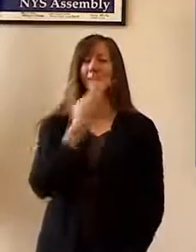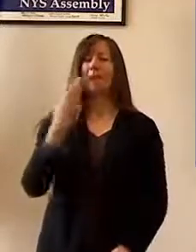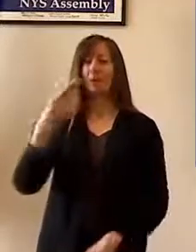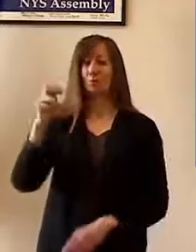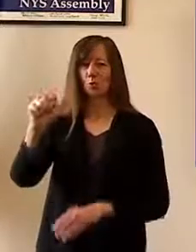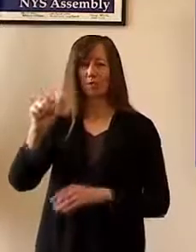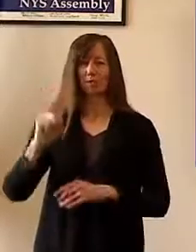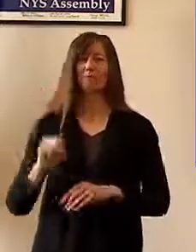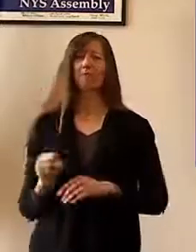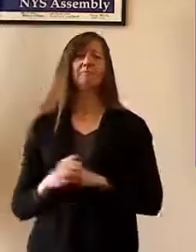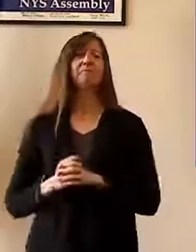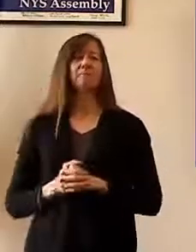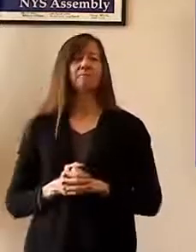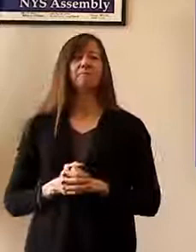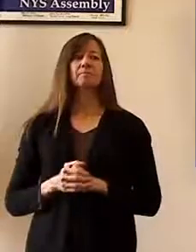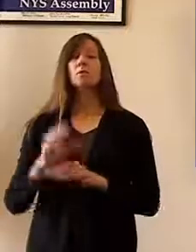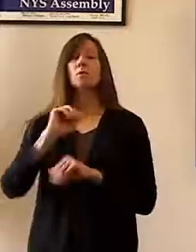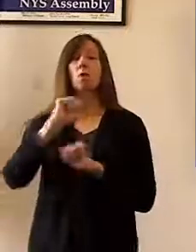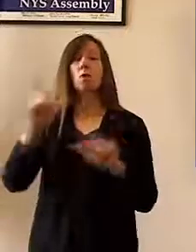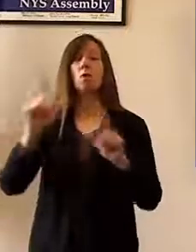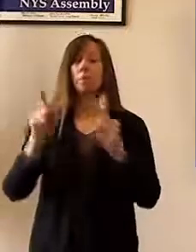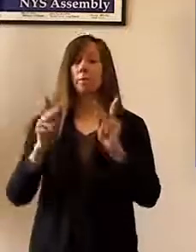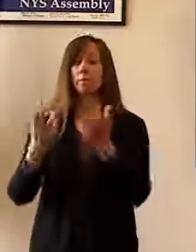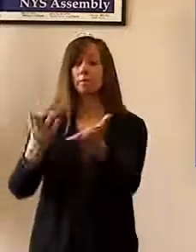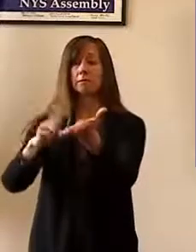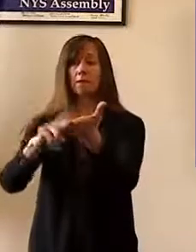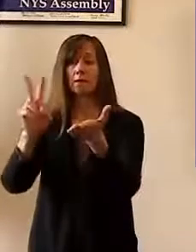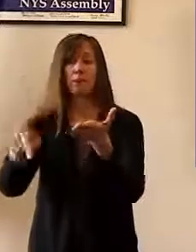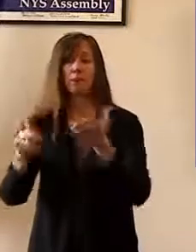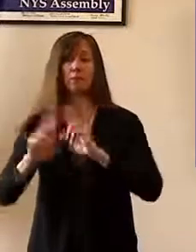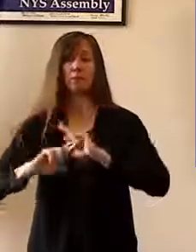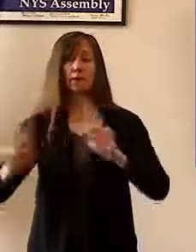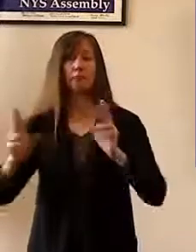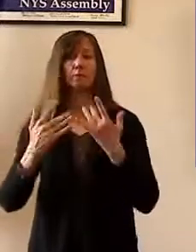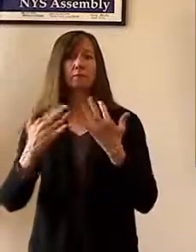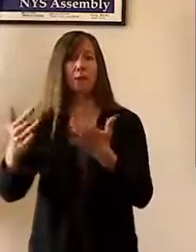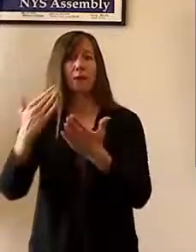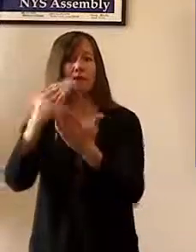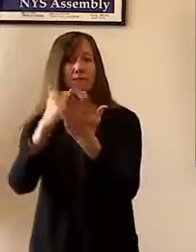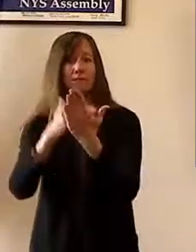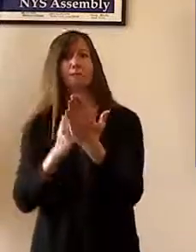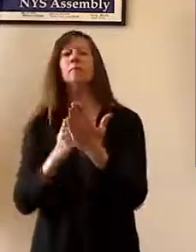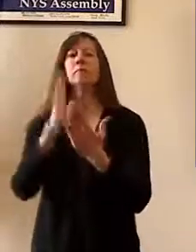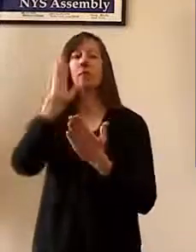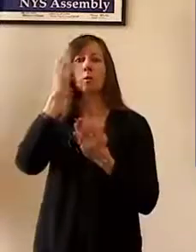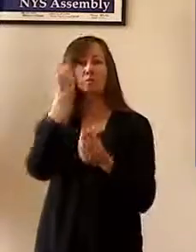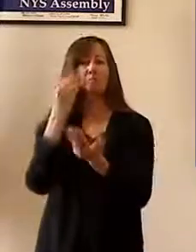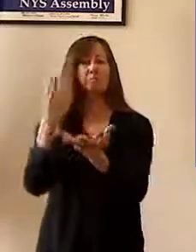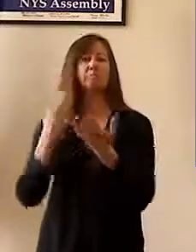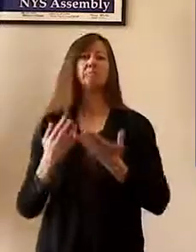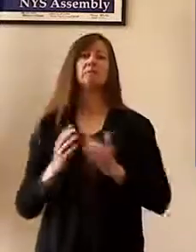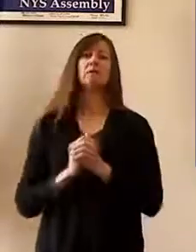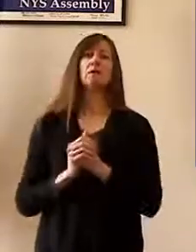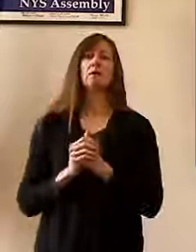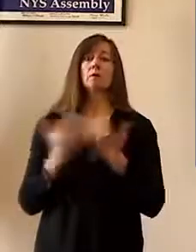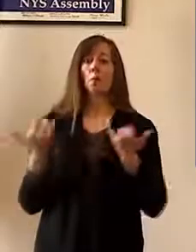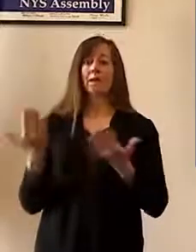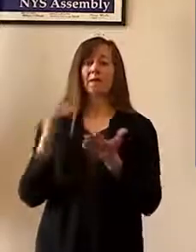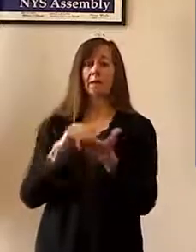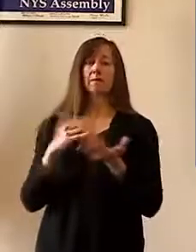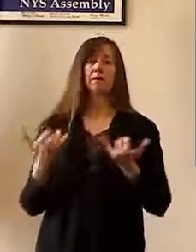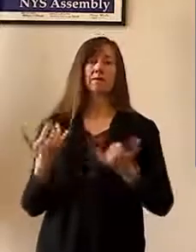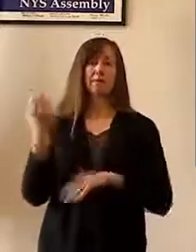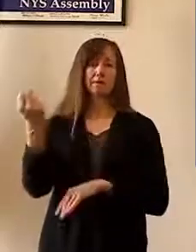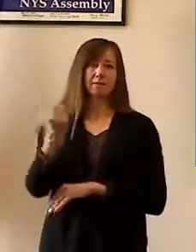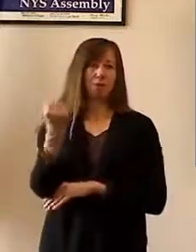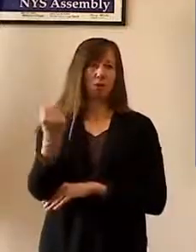wait list are getting notice of these appointment opportunities. So again, this Saturday, in partnership with an independent provider, we've